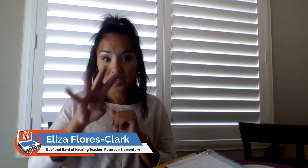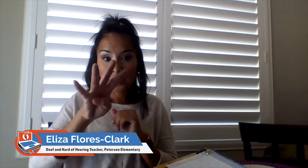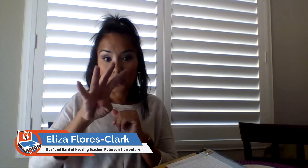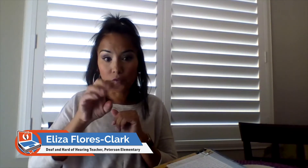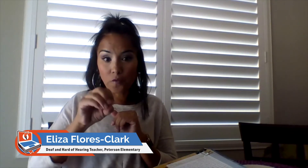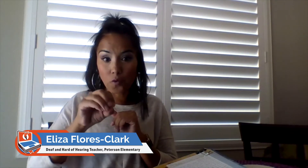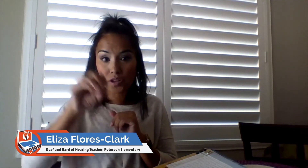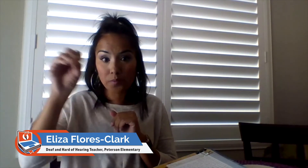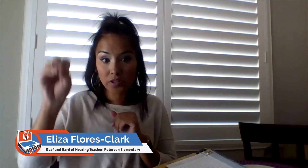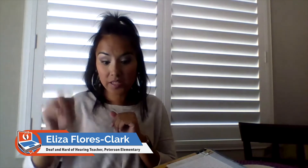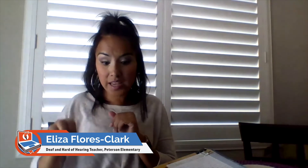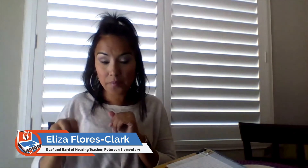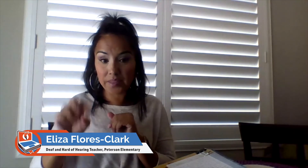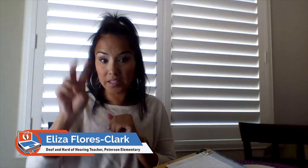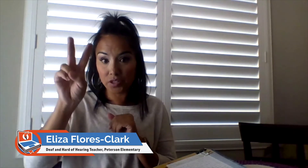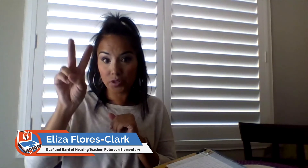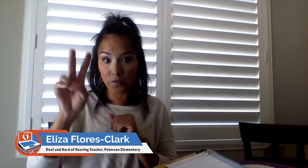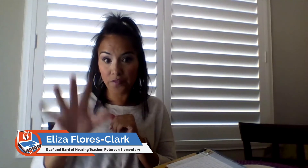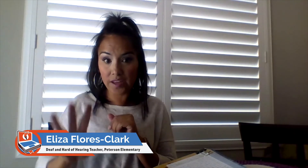So 40%, that's 2/5.